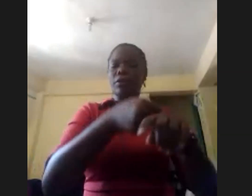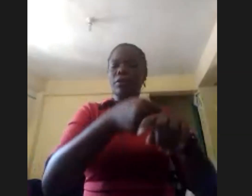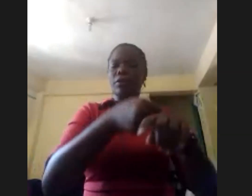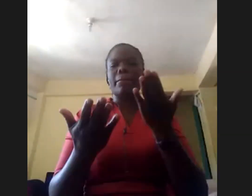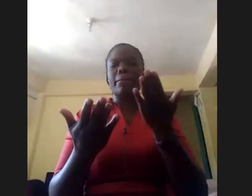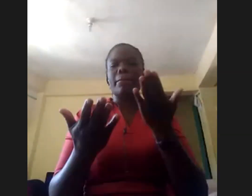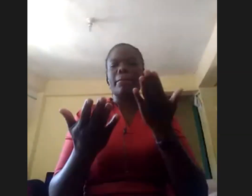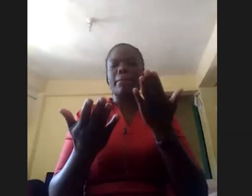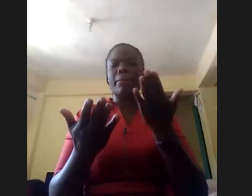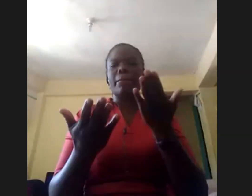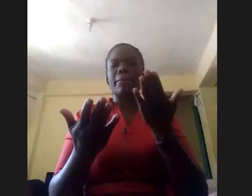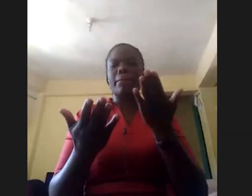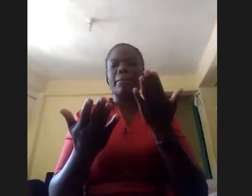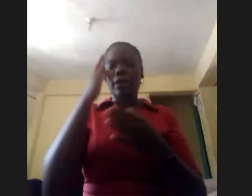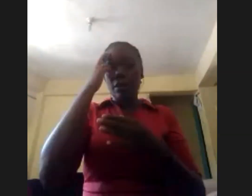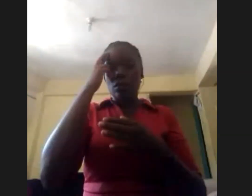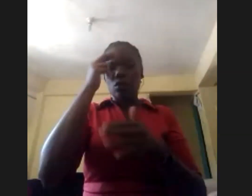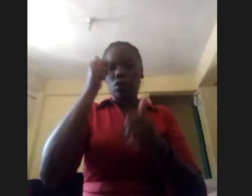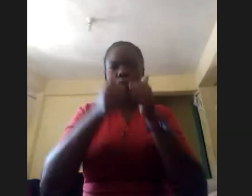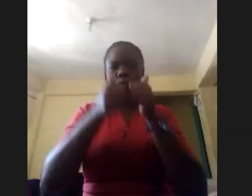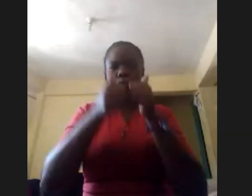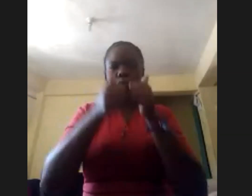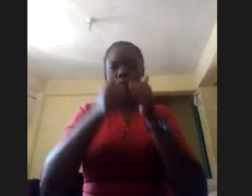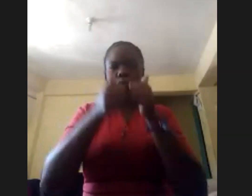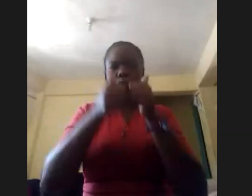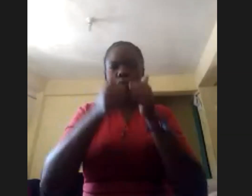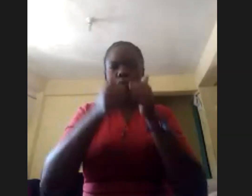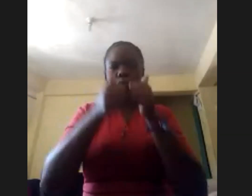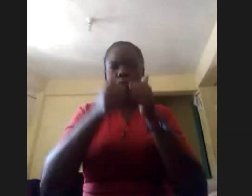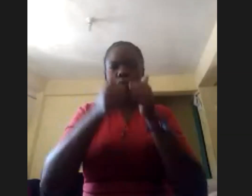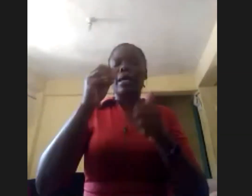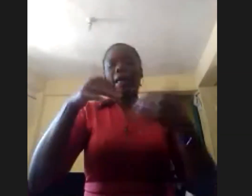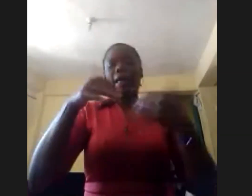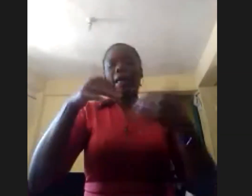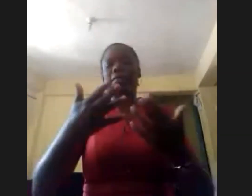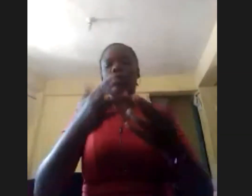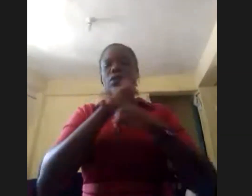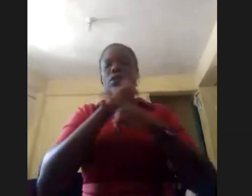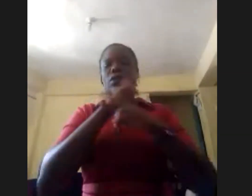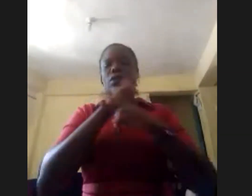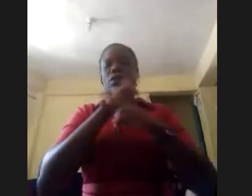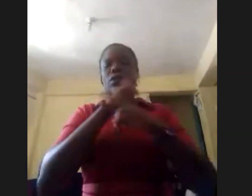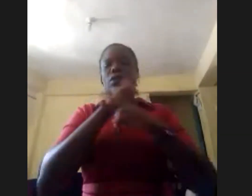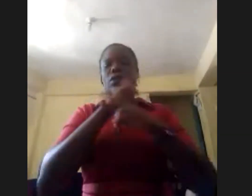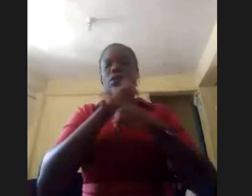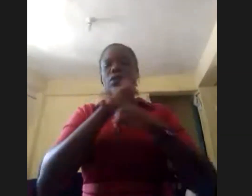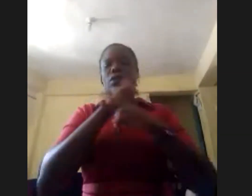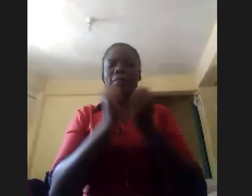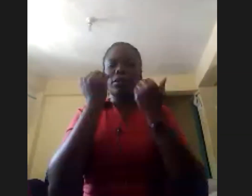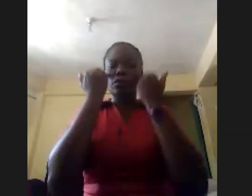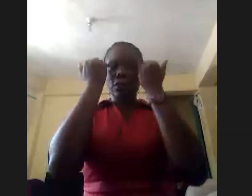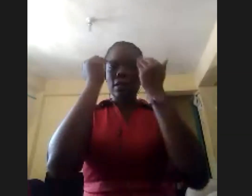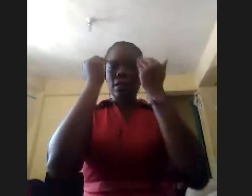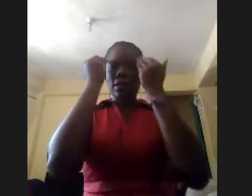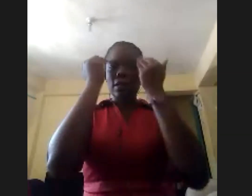the reason that you've now taken them, either to relax, cope with stress. And then after that, you move to the